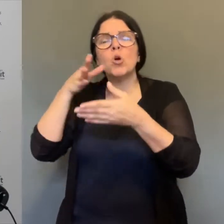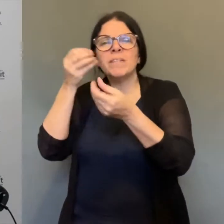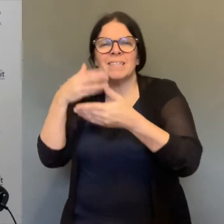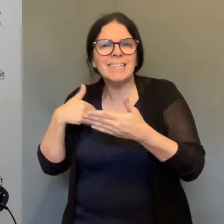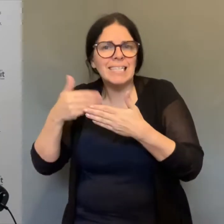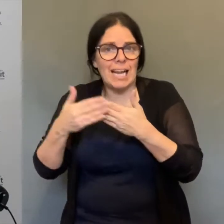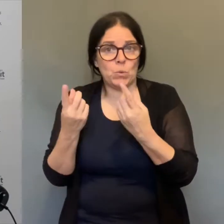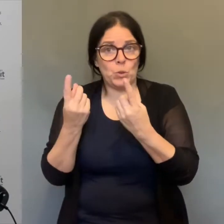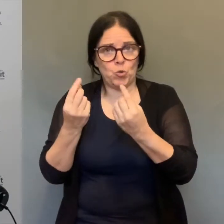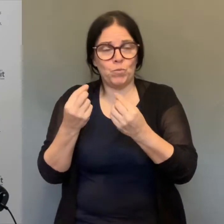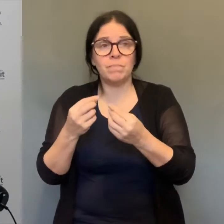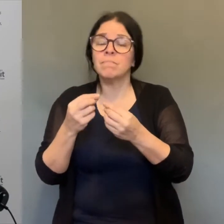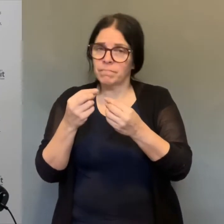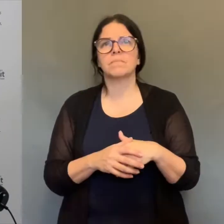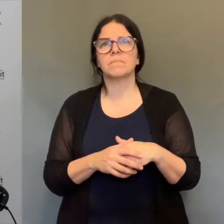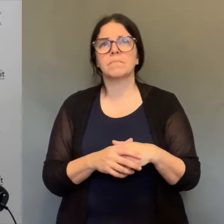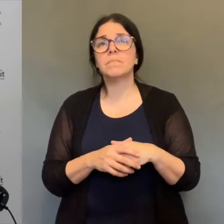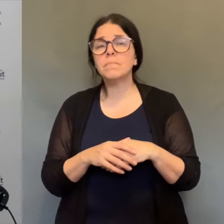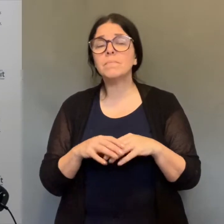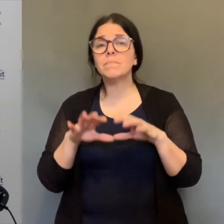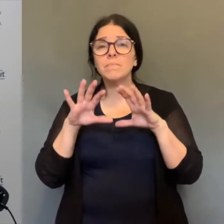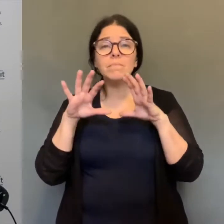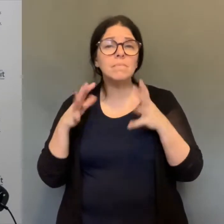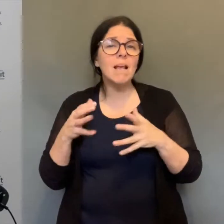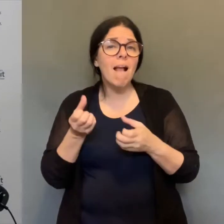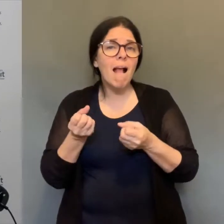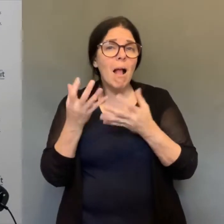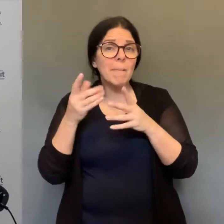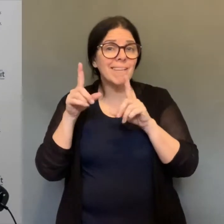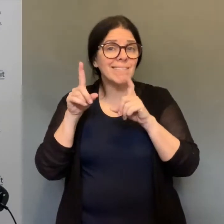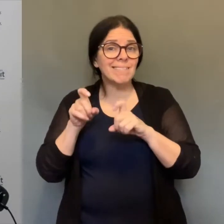your results, you must remain in self-isolation.